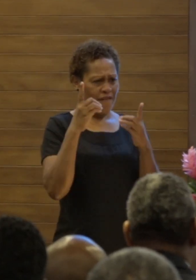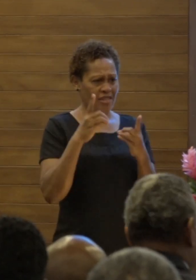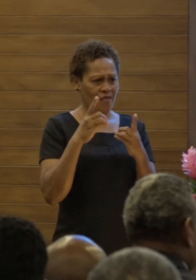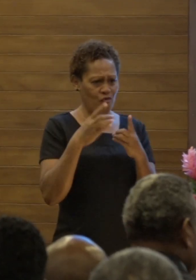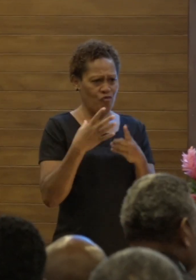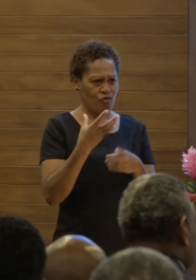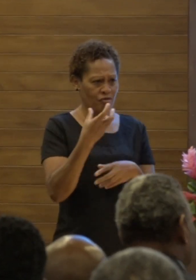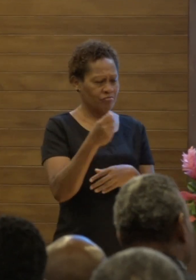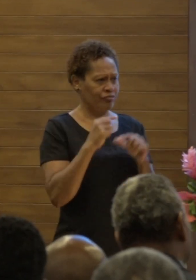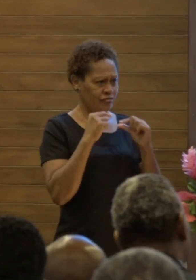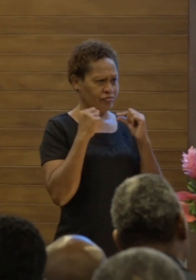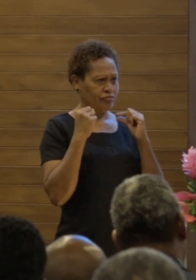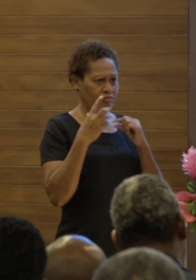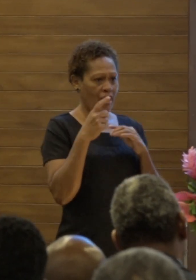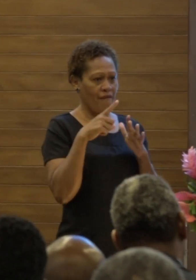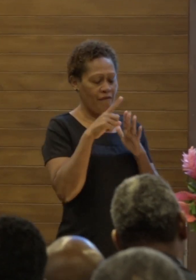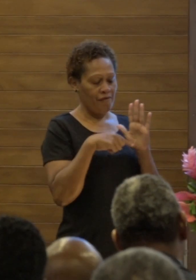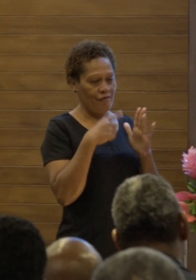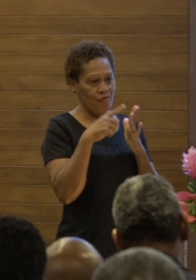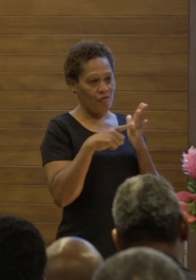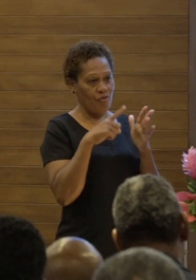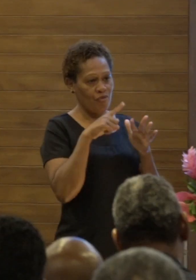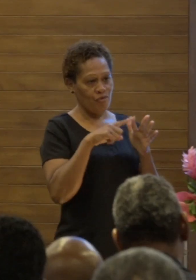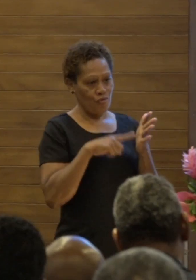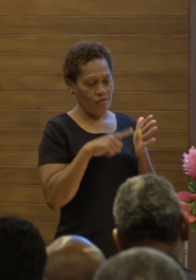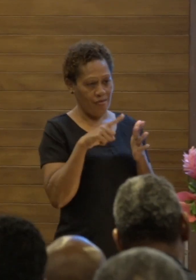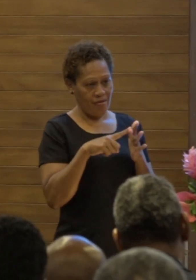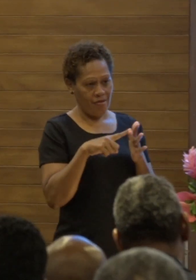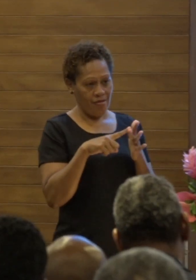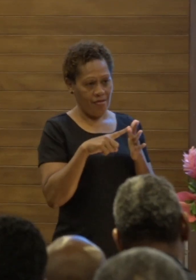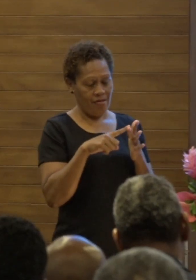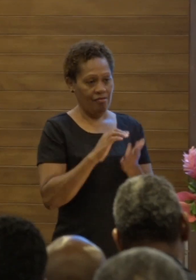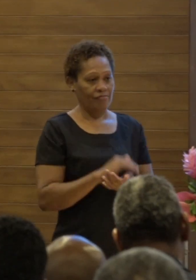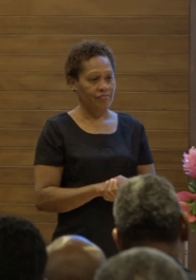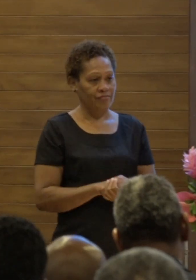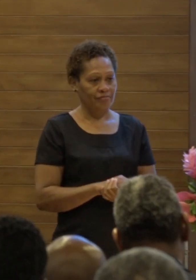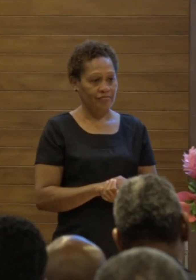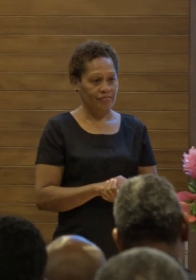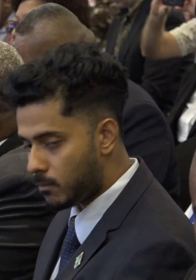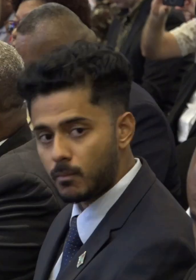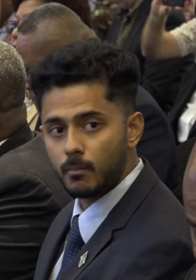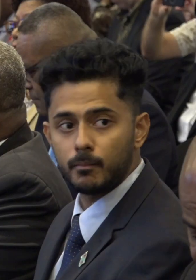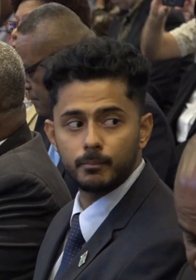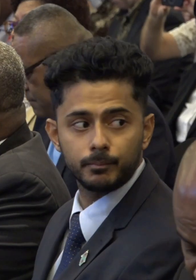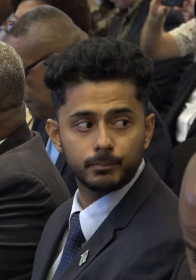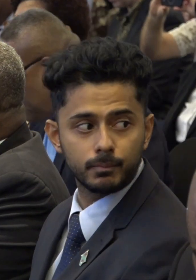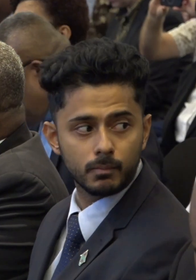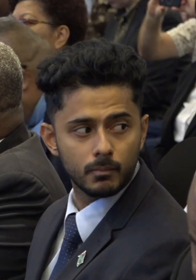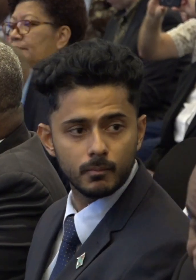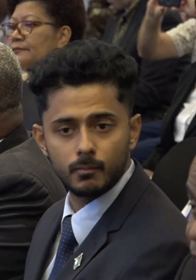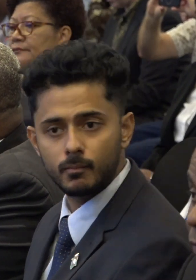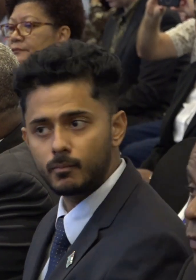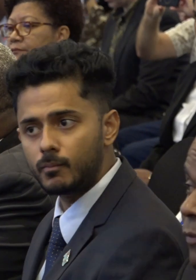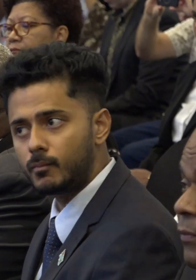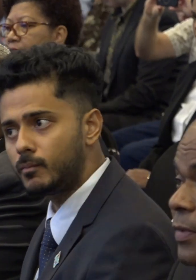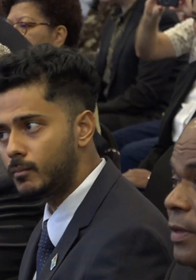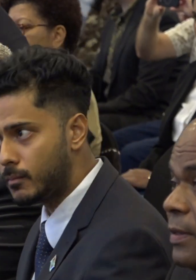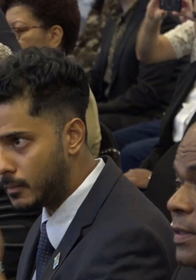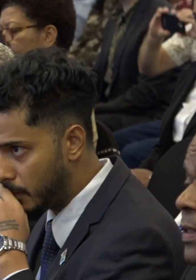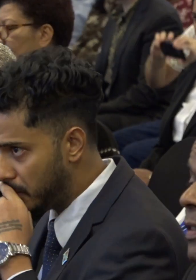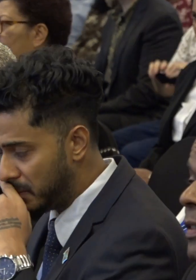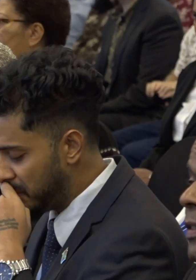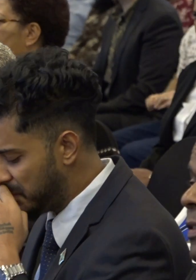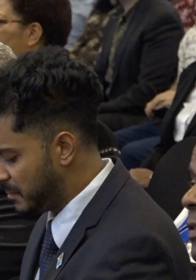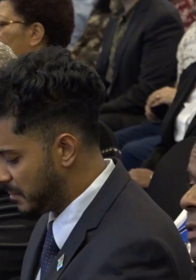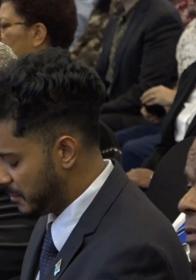guidance and blessings upon today's proceedings. May I respectfully invite the Fiji Police Force Chaplain, Reverend Shoeli Maui,